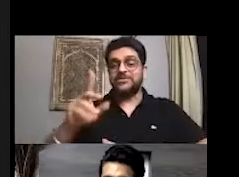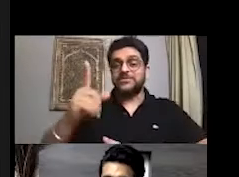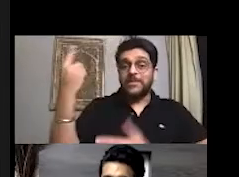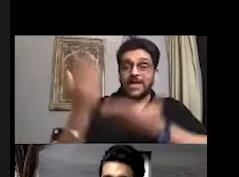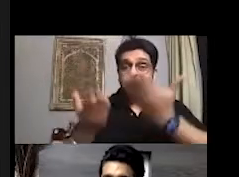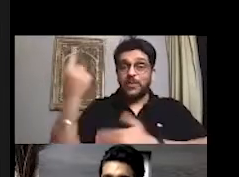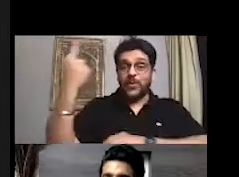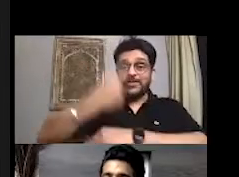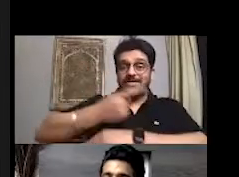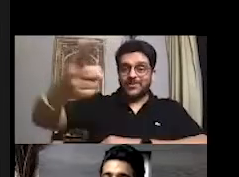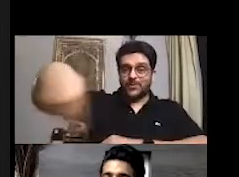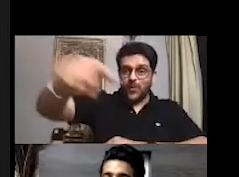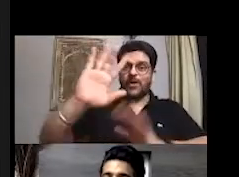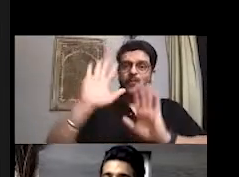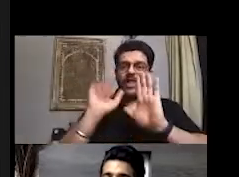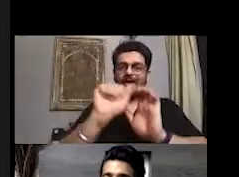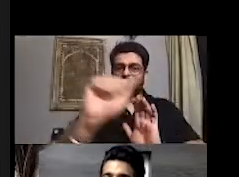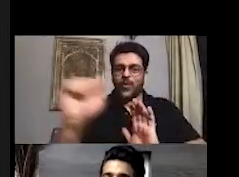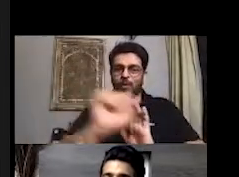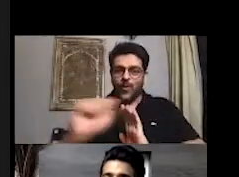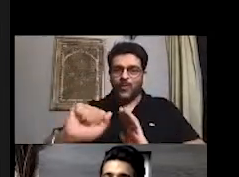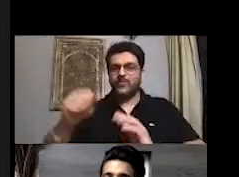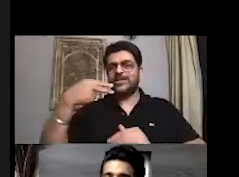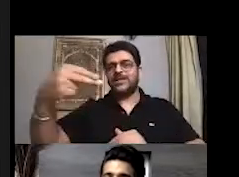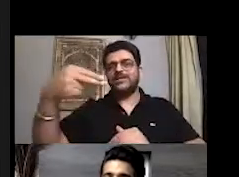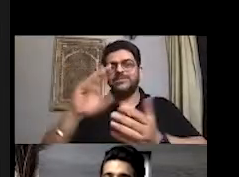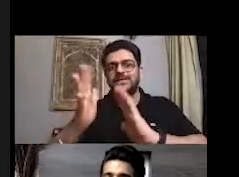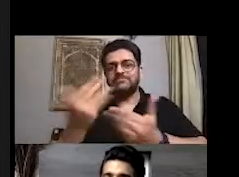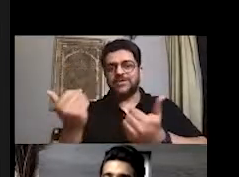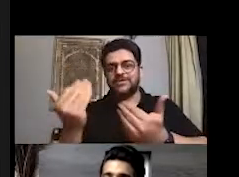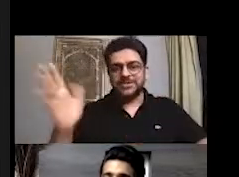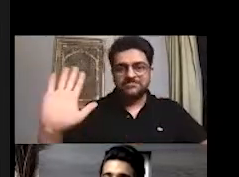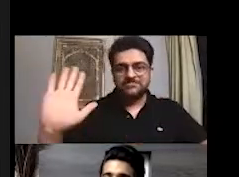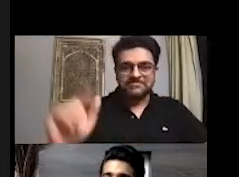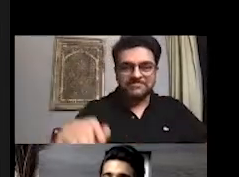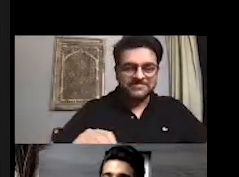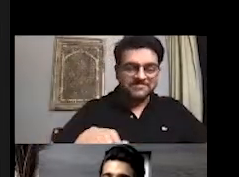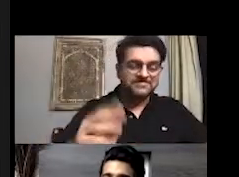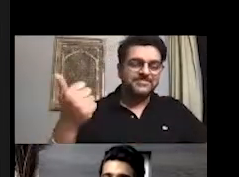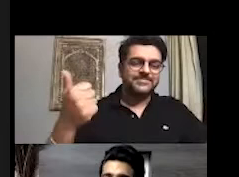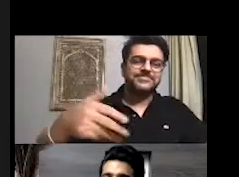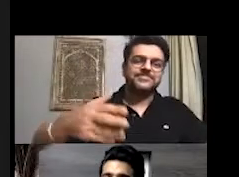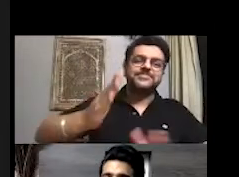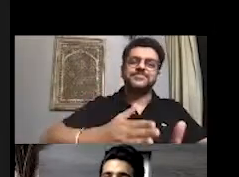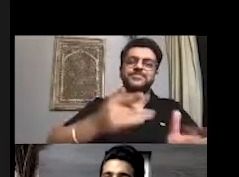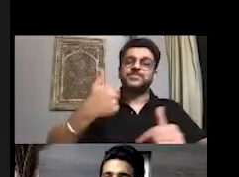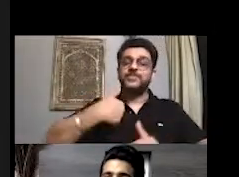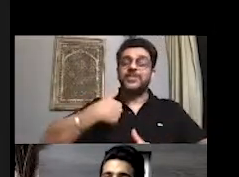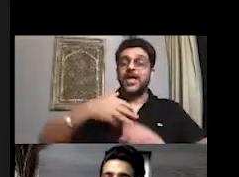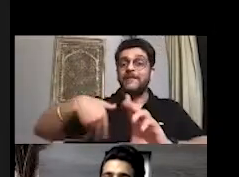name. So we do have different sign names. So maybe at one day you will have your own sign name as well.